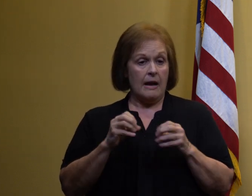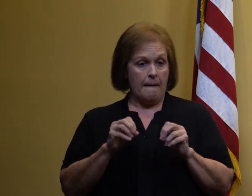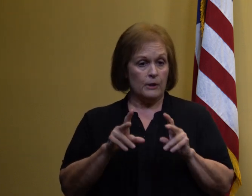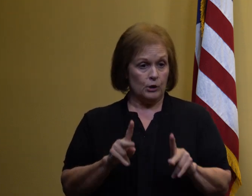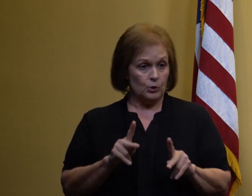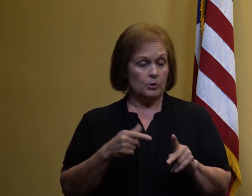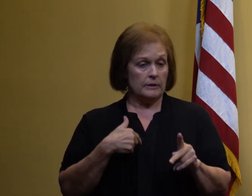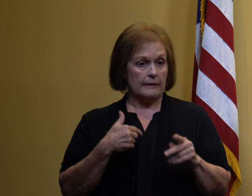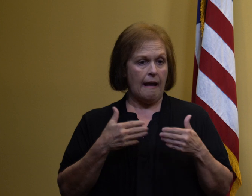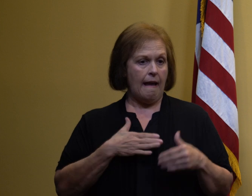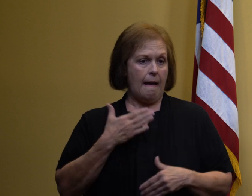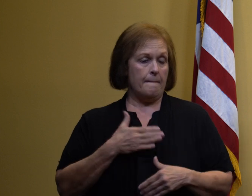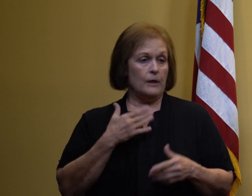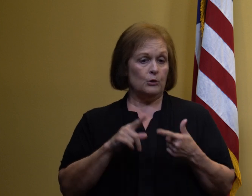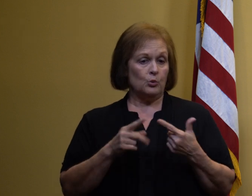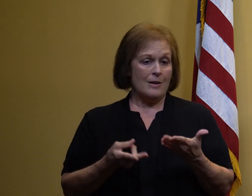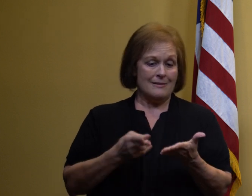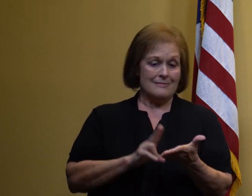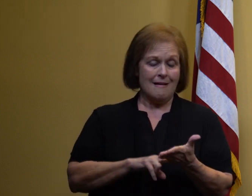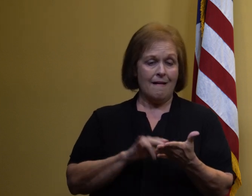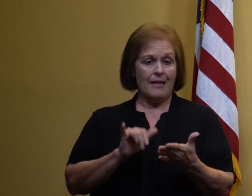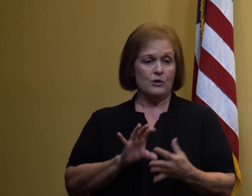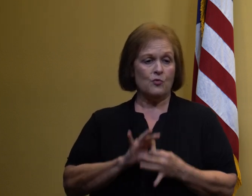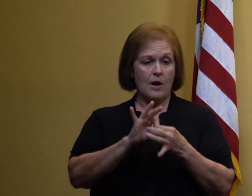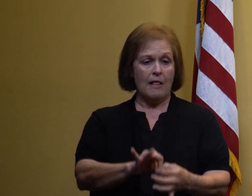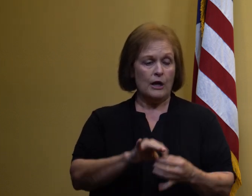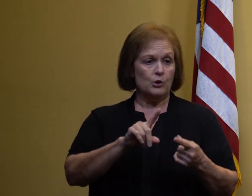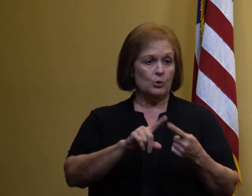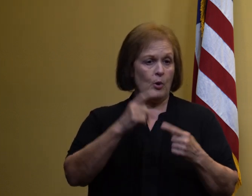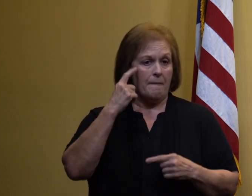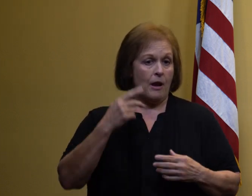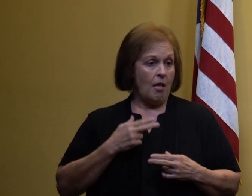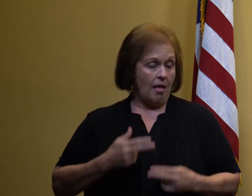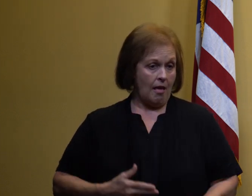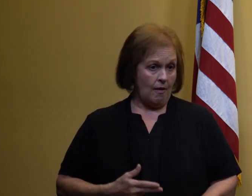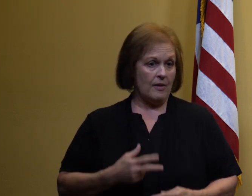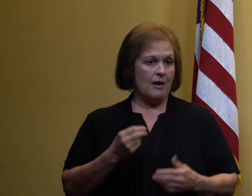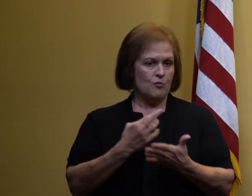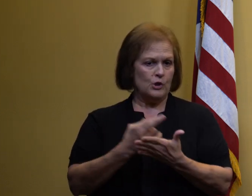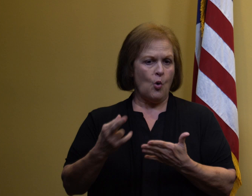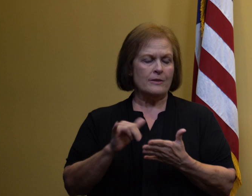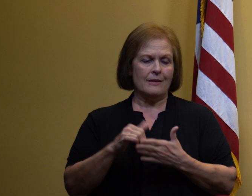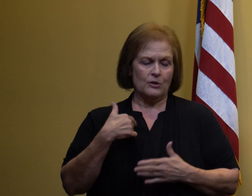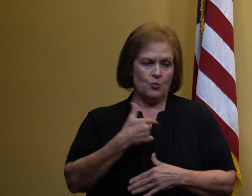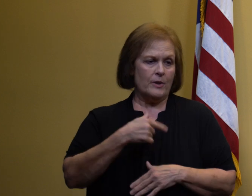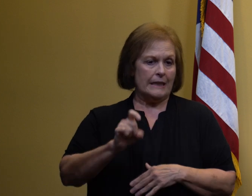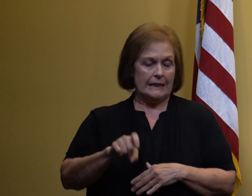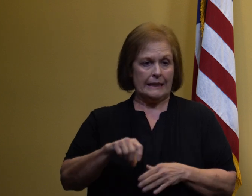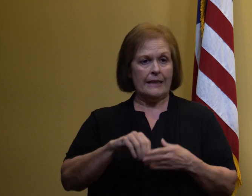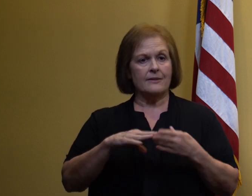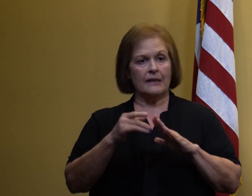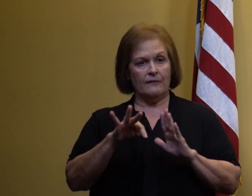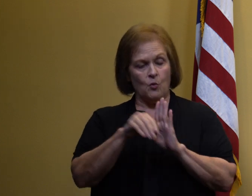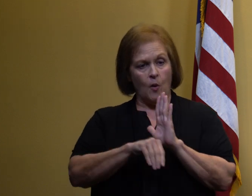happy to sign. And it's relative to mental health services and resources that we desperately need in the